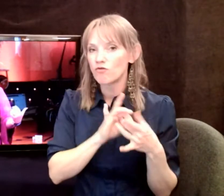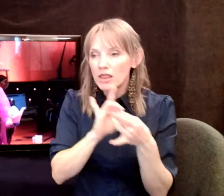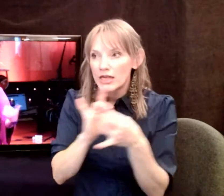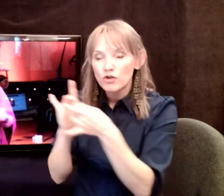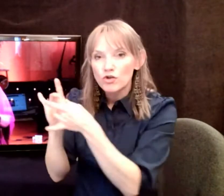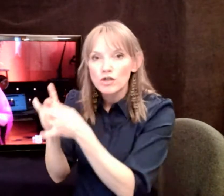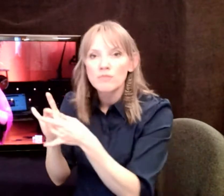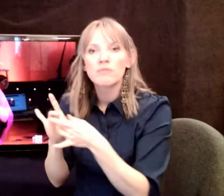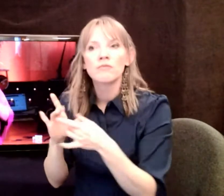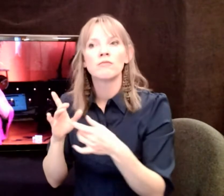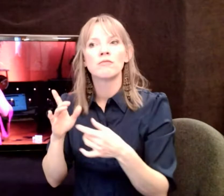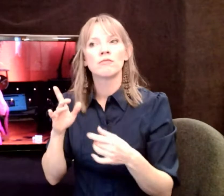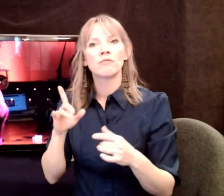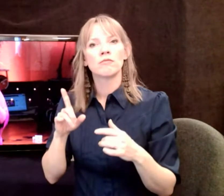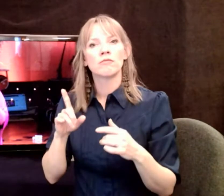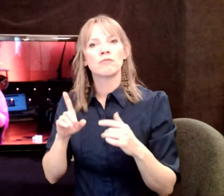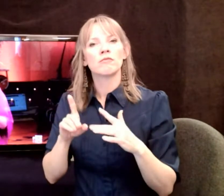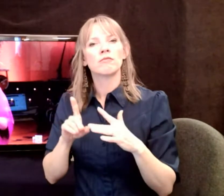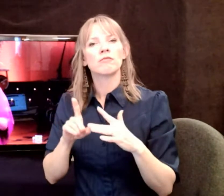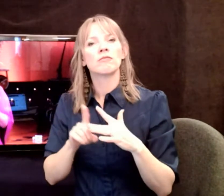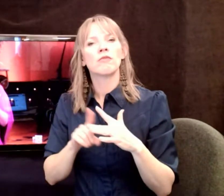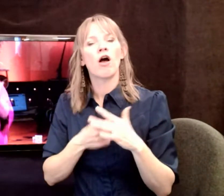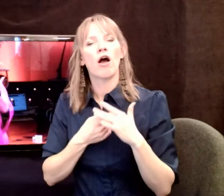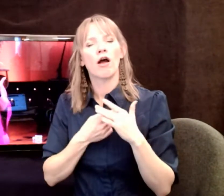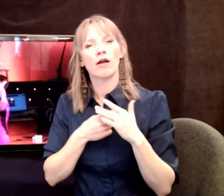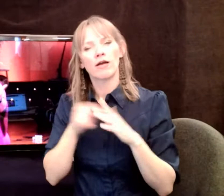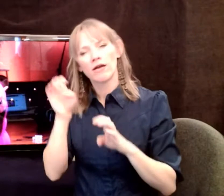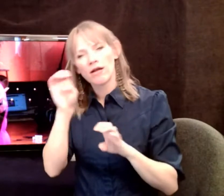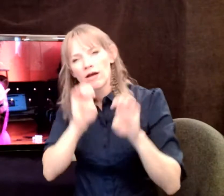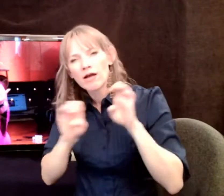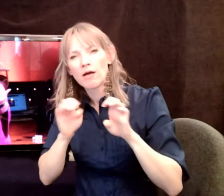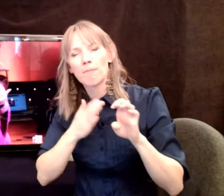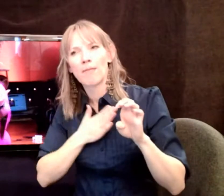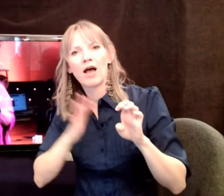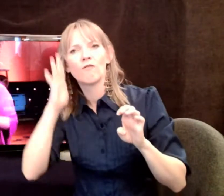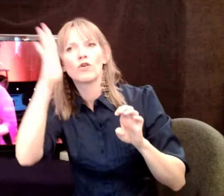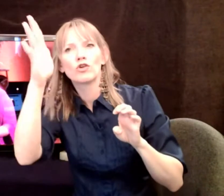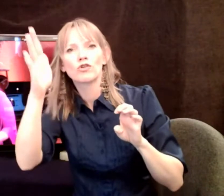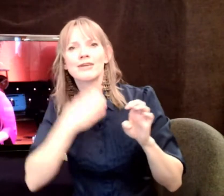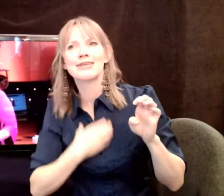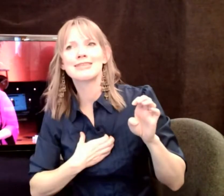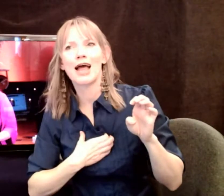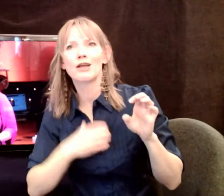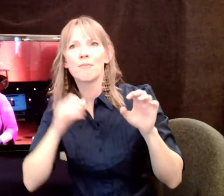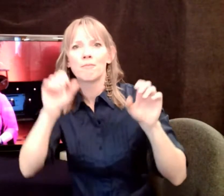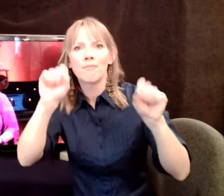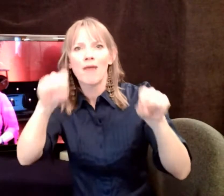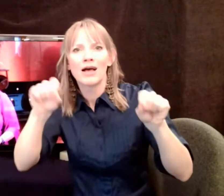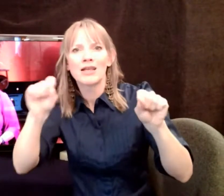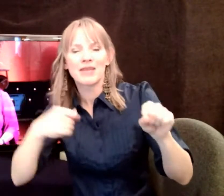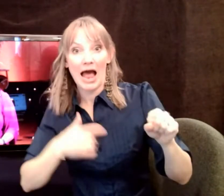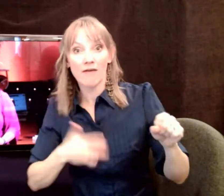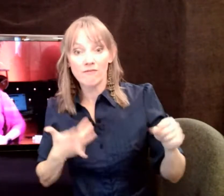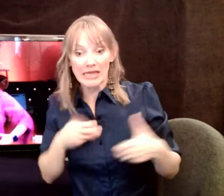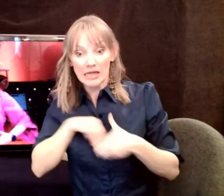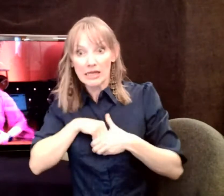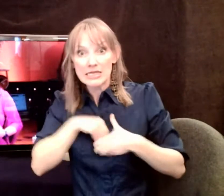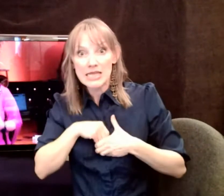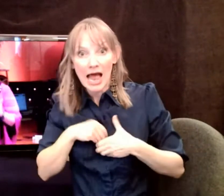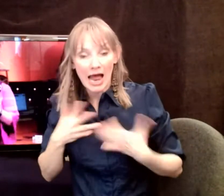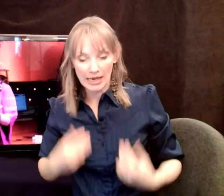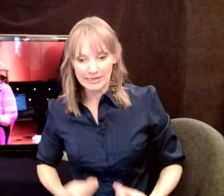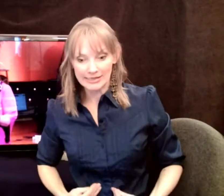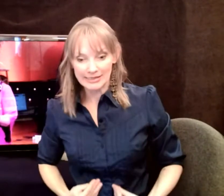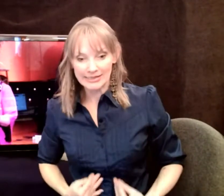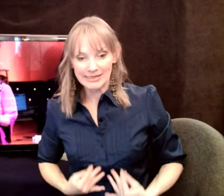relationships, and I began to look at the things that I'm wanting to bring forward into my future, the possibilities that I can feel within me that are